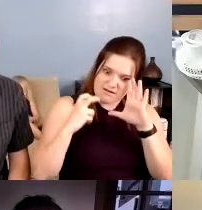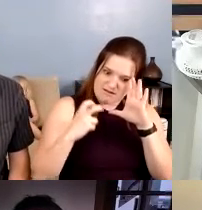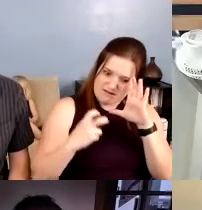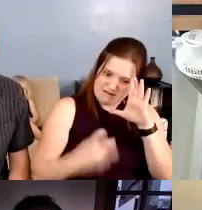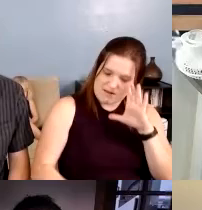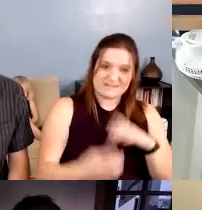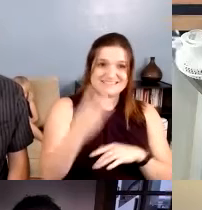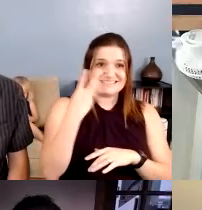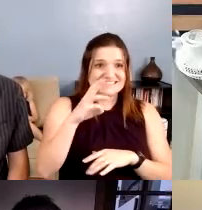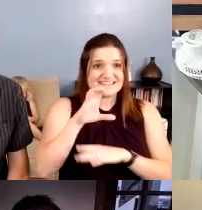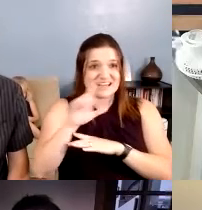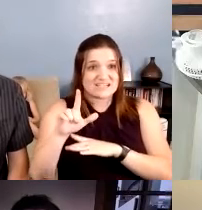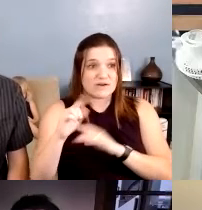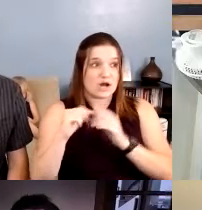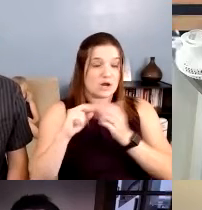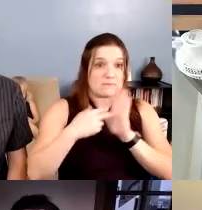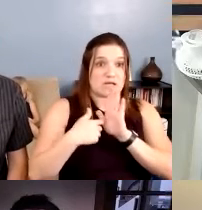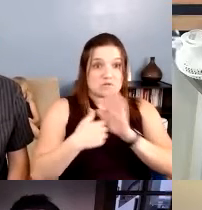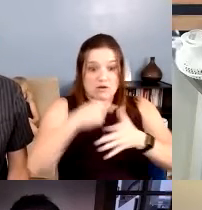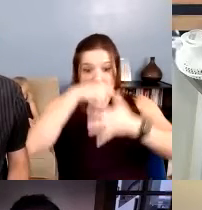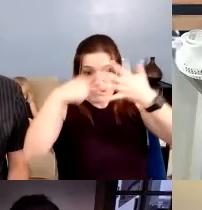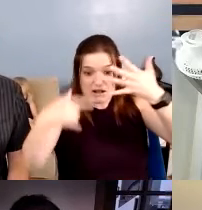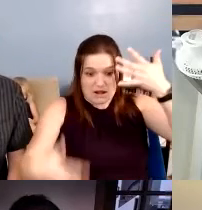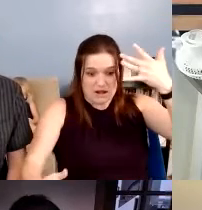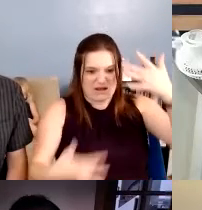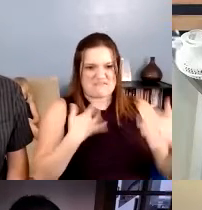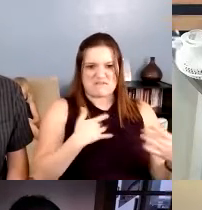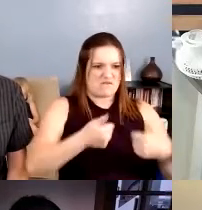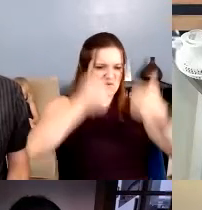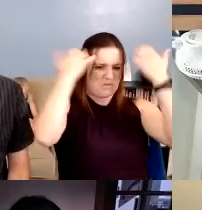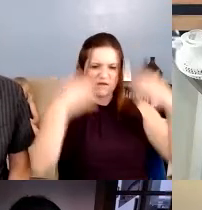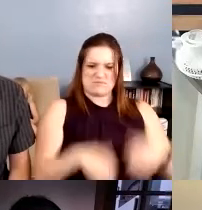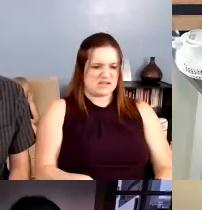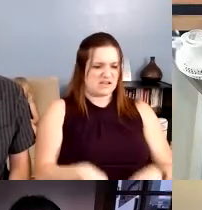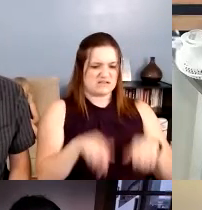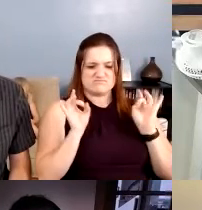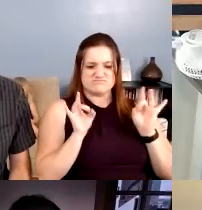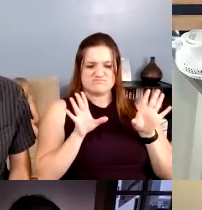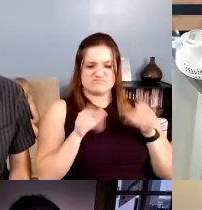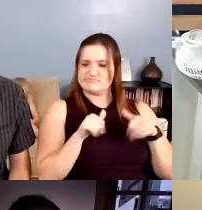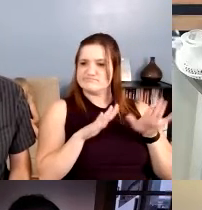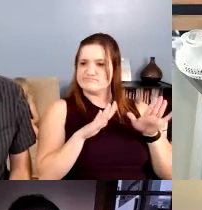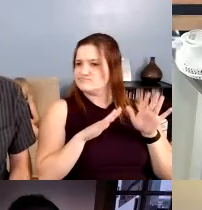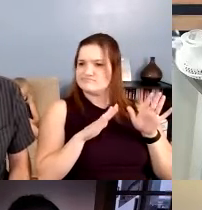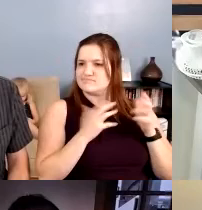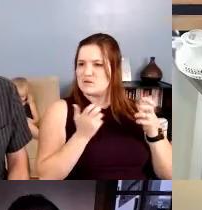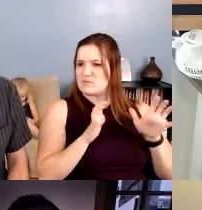and what they all can represent, it can be really overwhelming. We might just not even want to proceed any